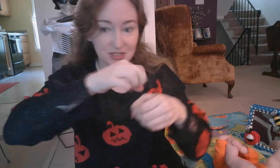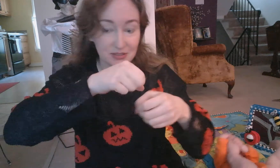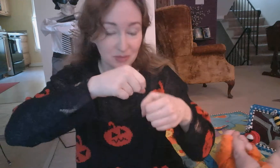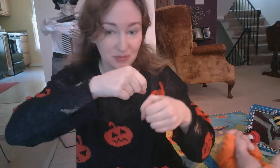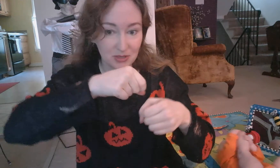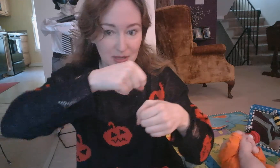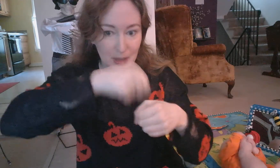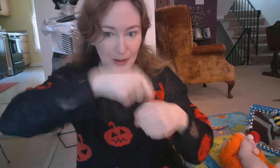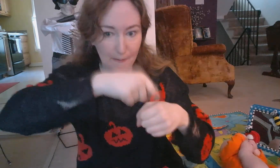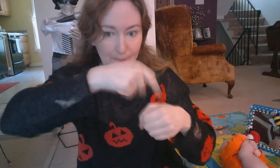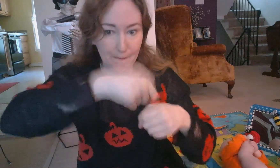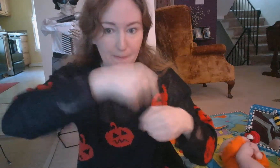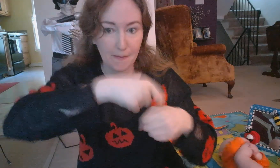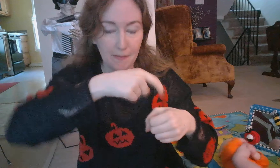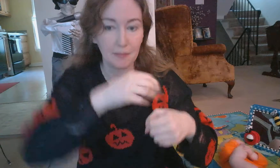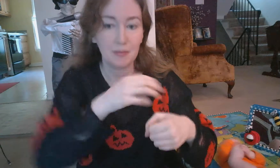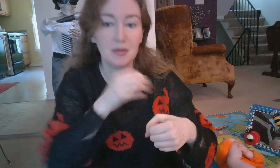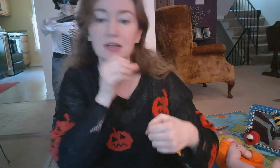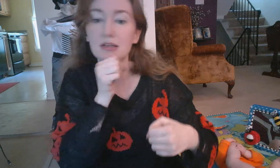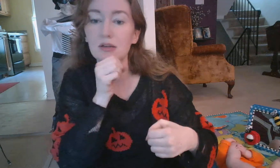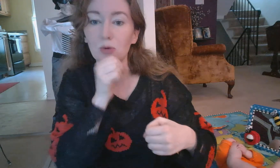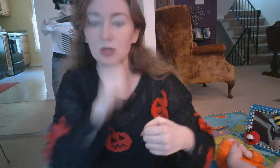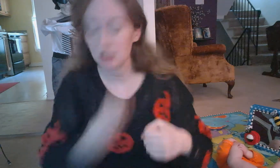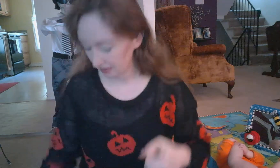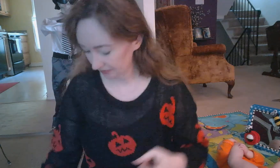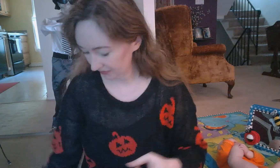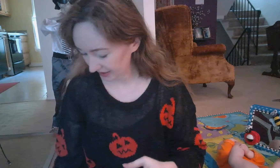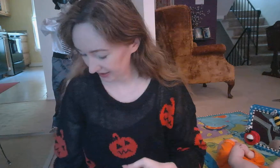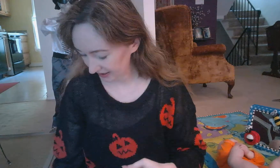is, remembers, melon, orange,